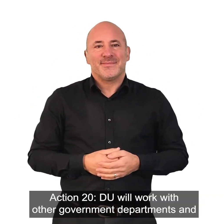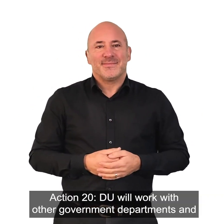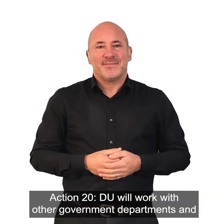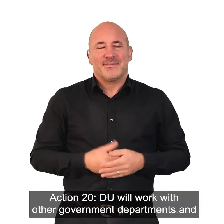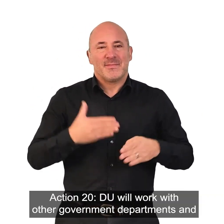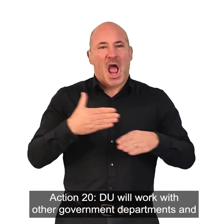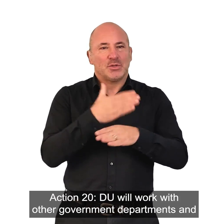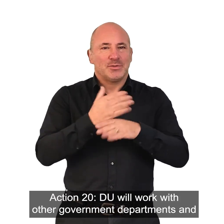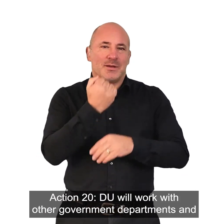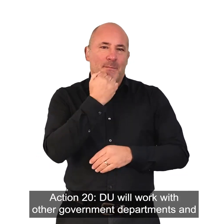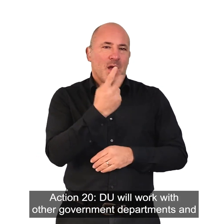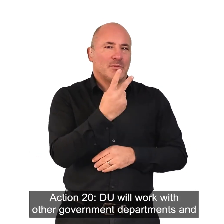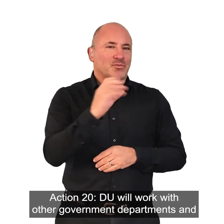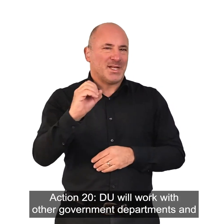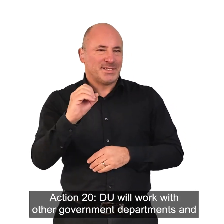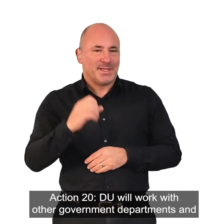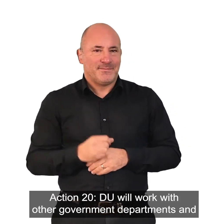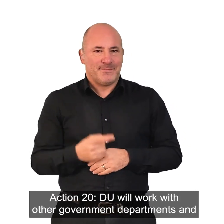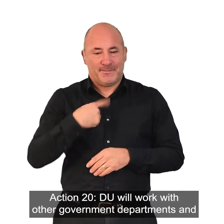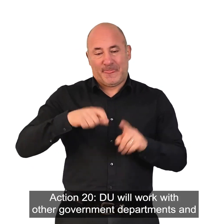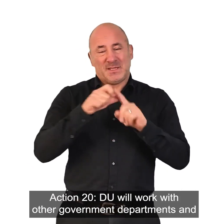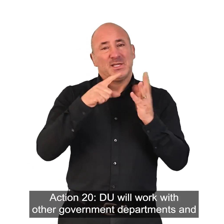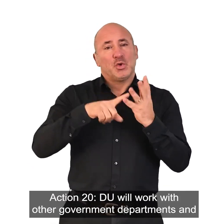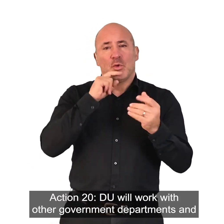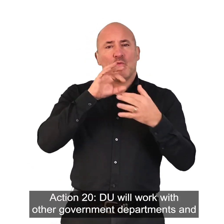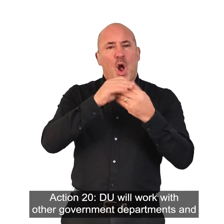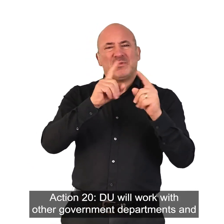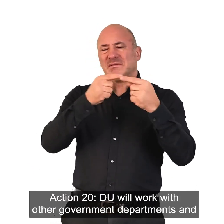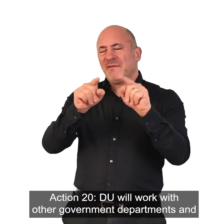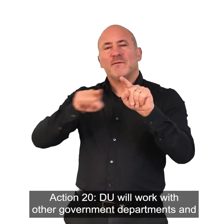20. DU will work with other government departments and